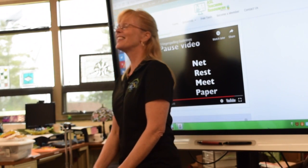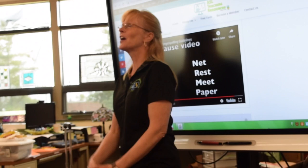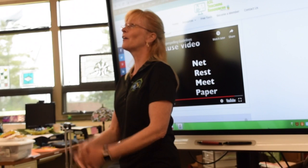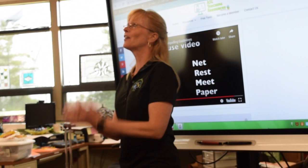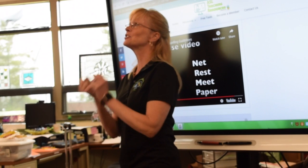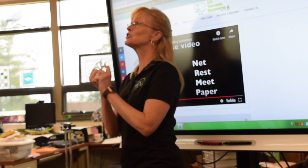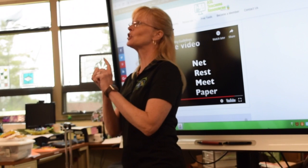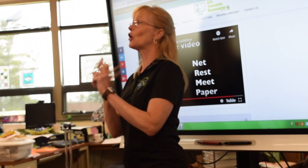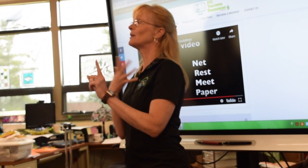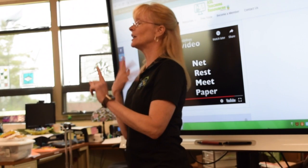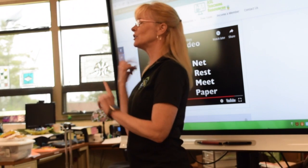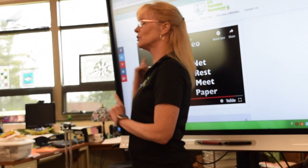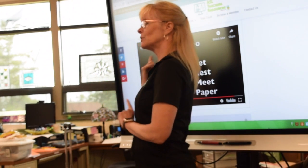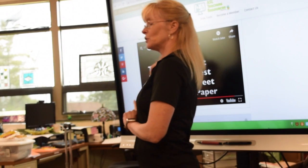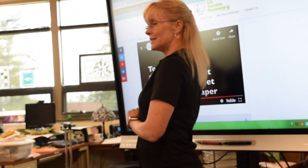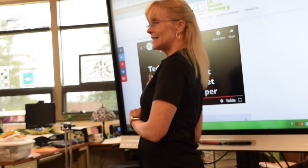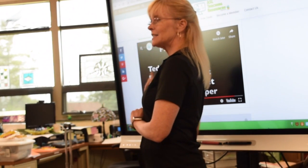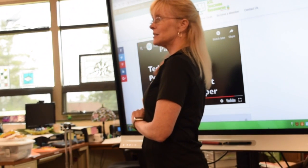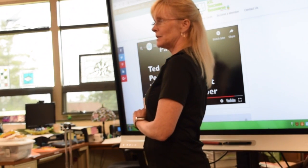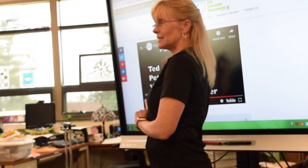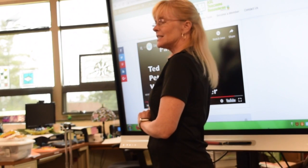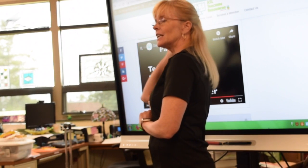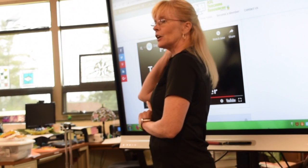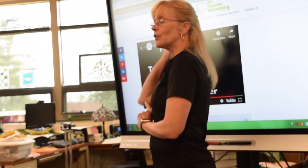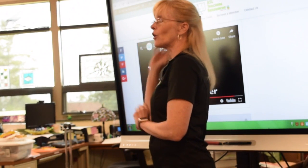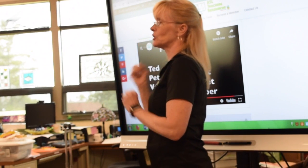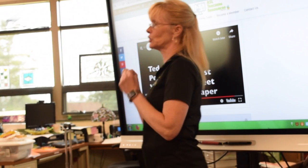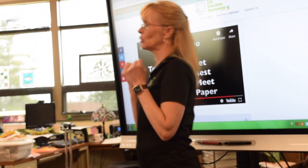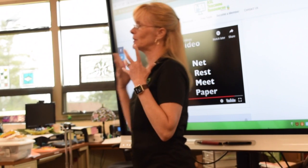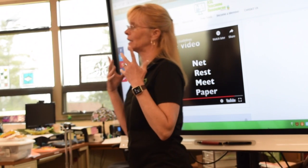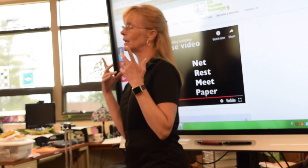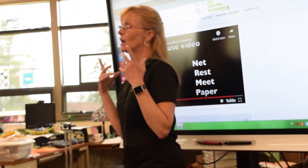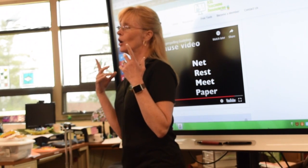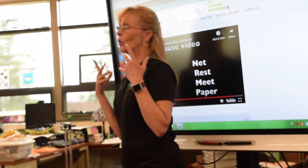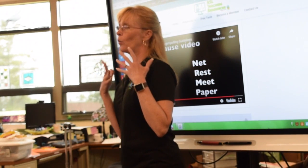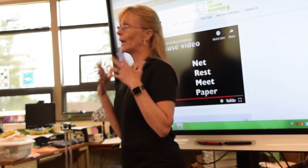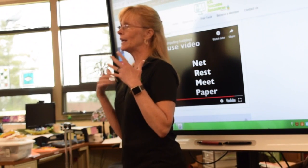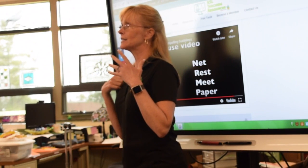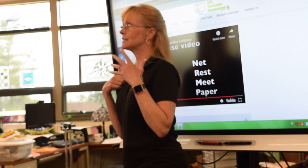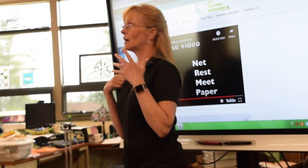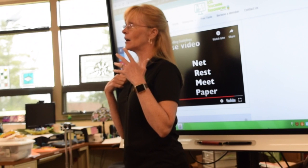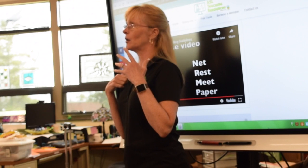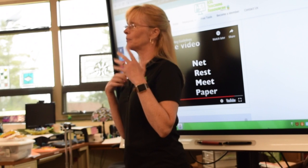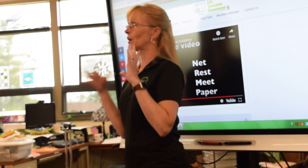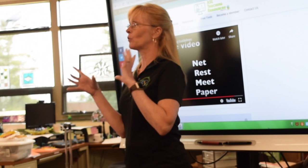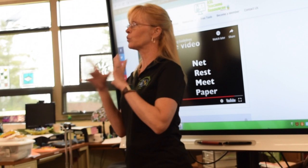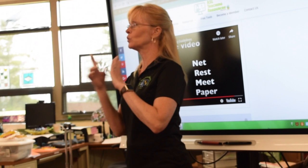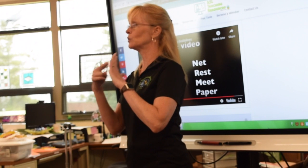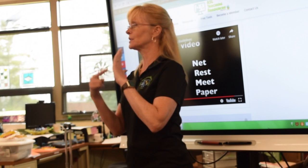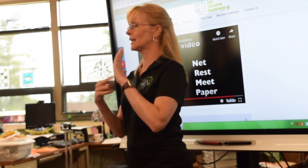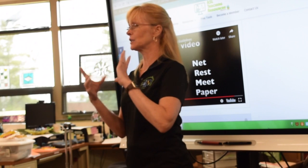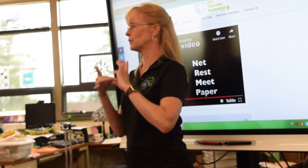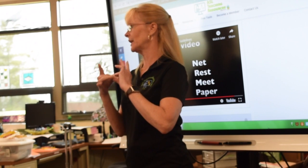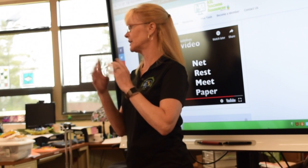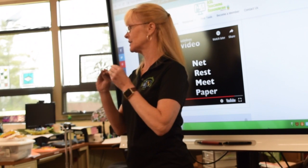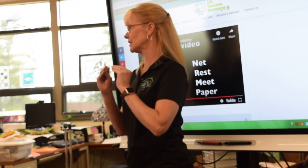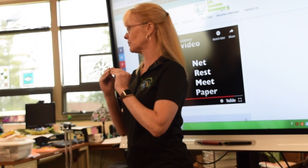There are so many, and you'll see some hints in here. There are so many ways, rules, I guess, related to numbers